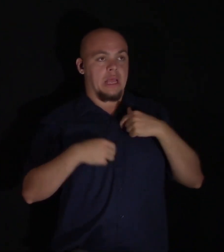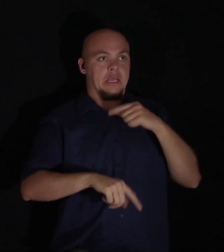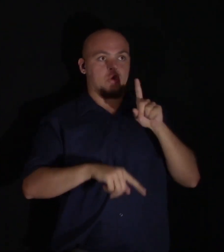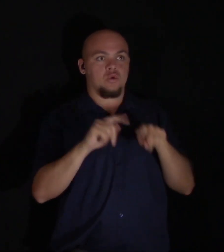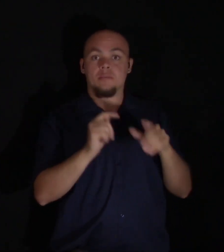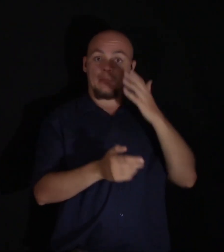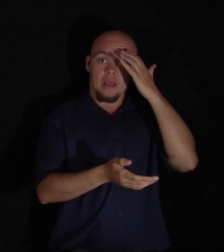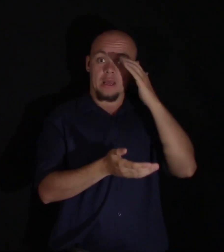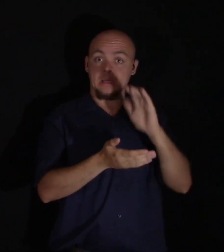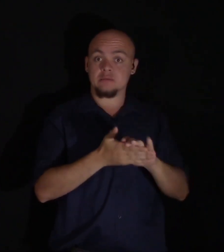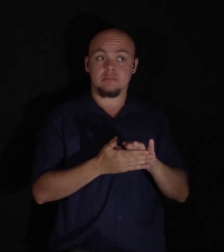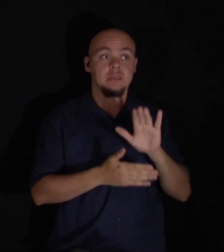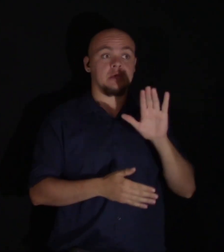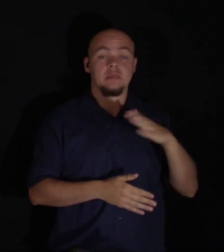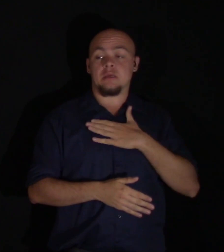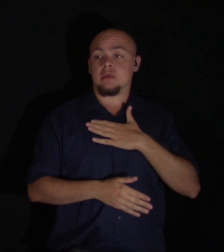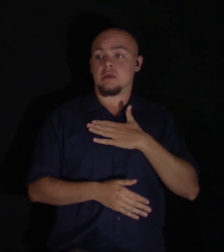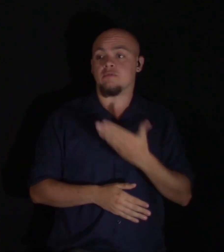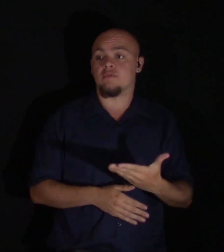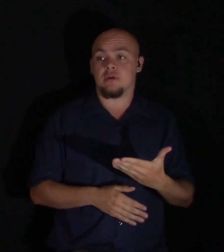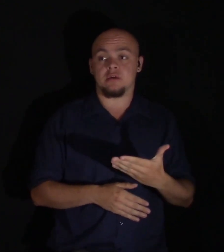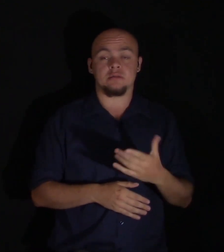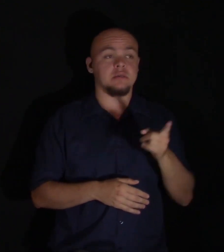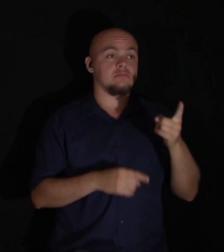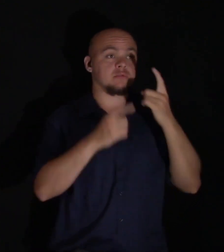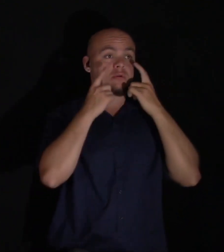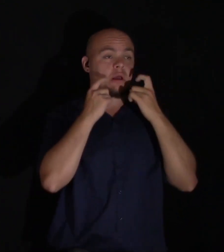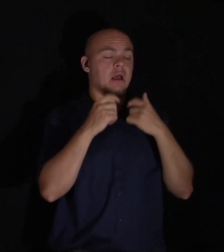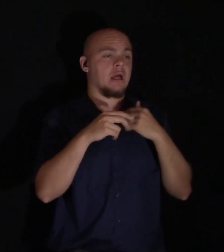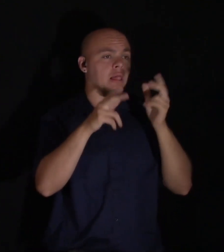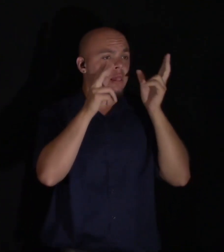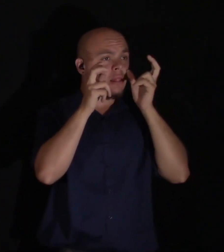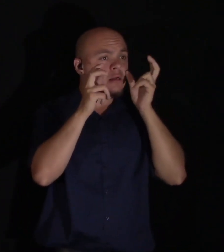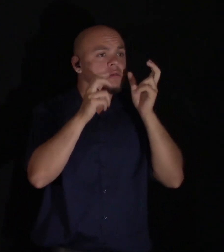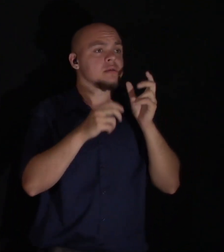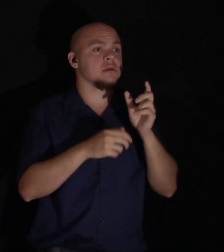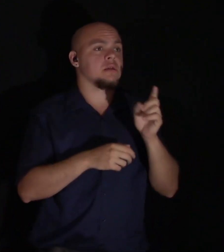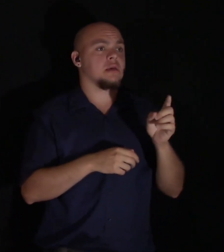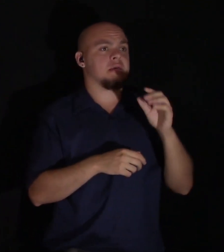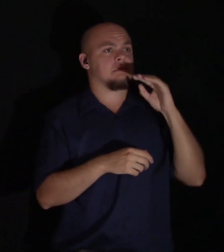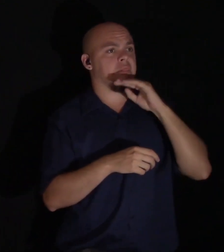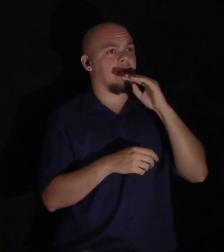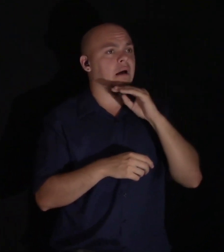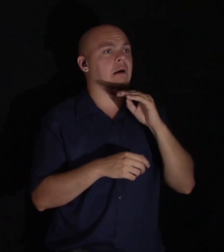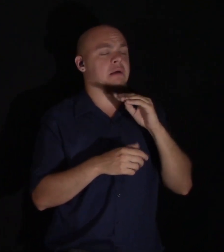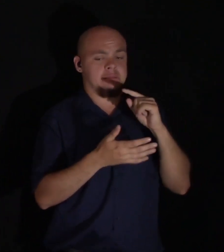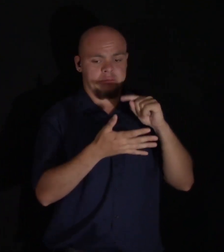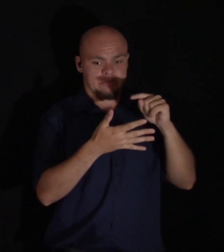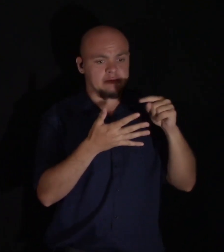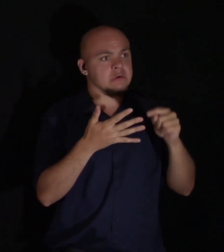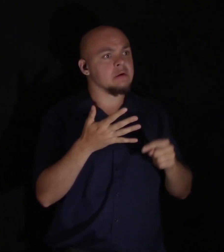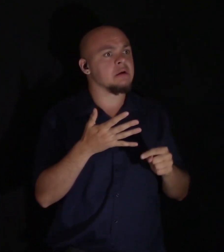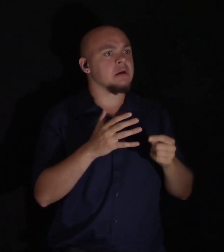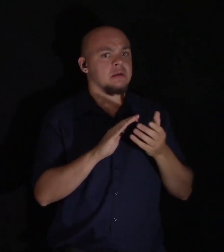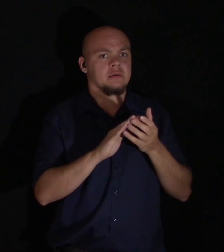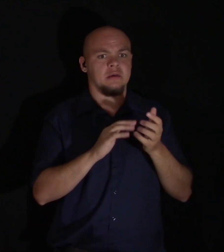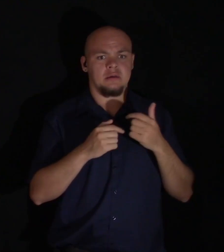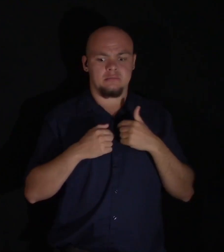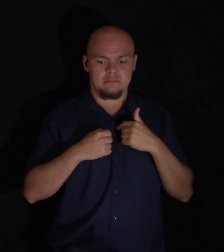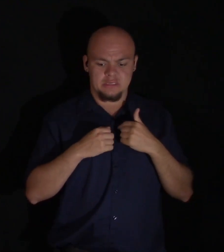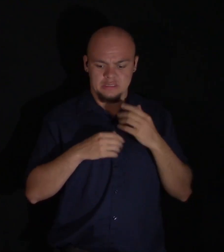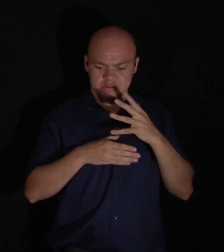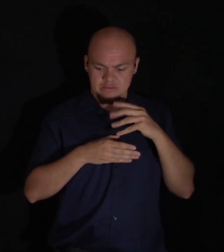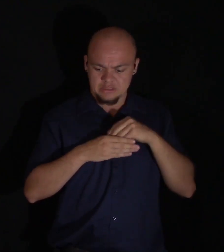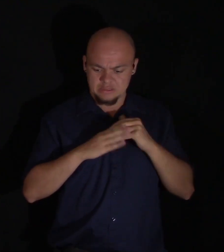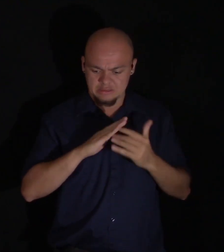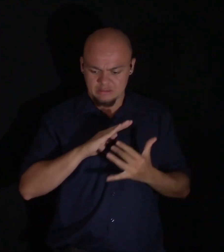husband confessed, tears rolling down his face, I listened to his disclosure of lies and deceit as anger and rage boiled from